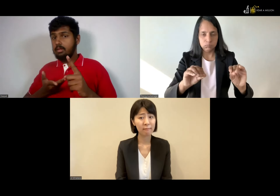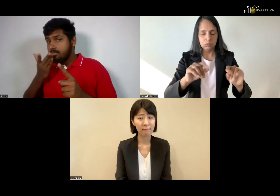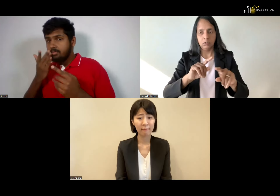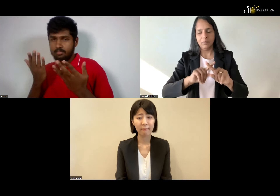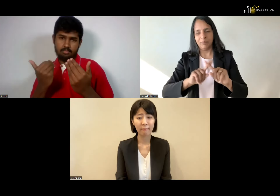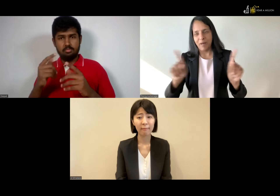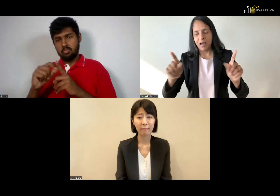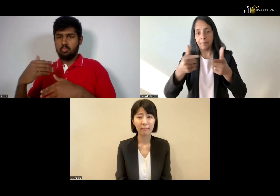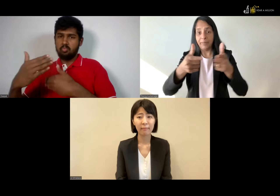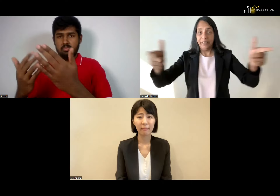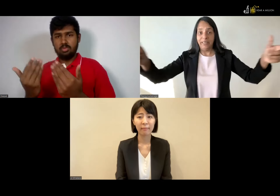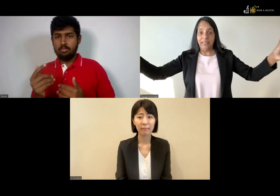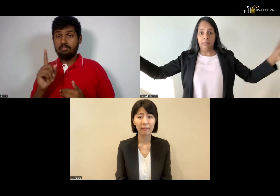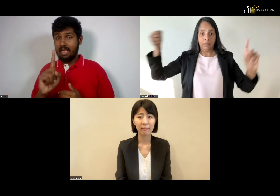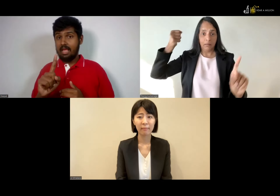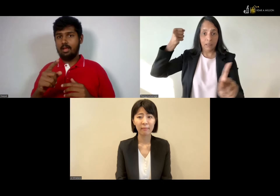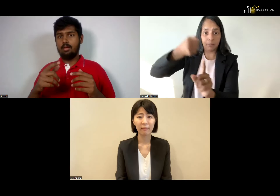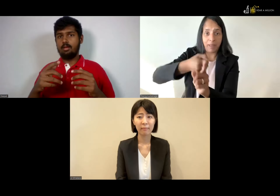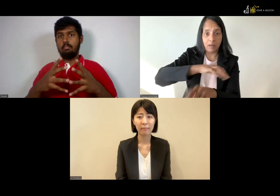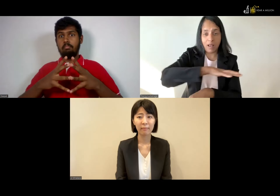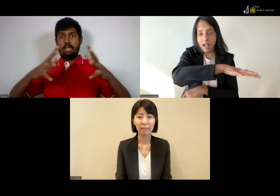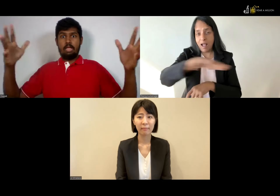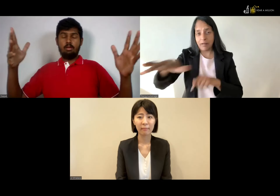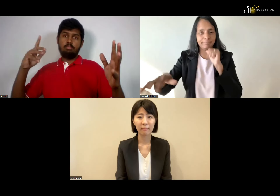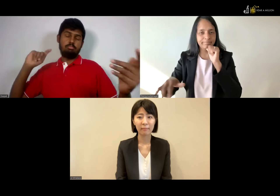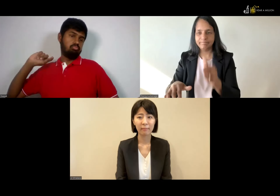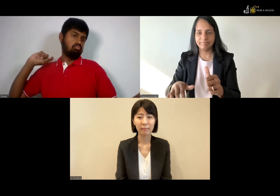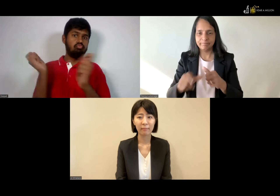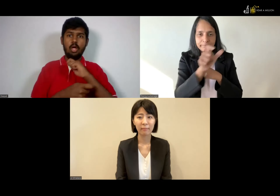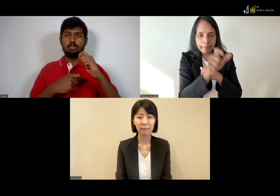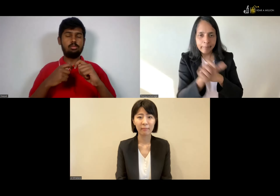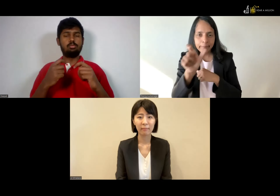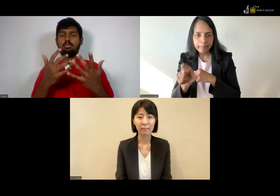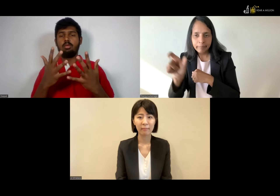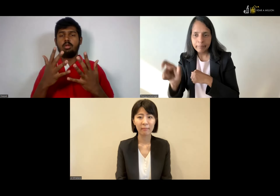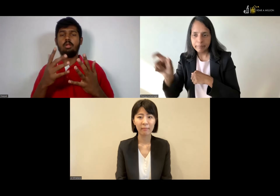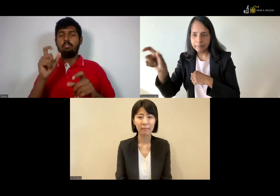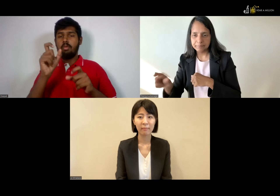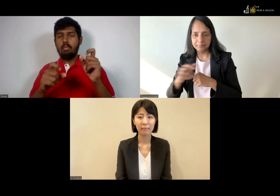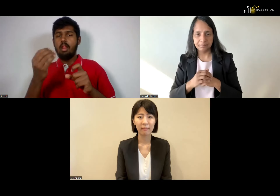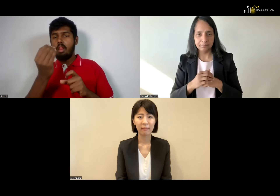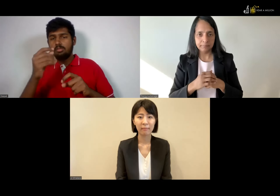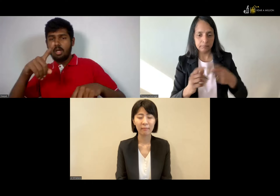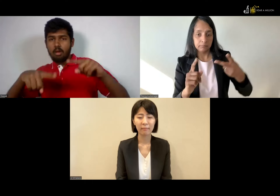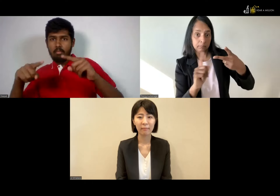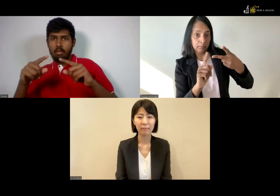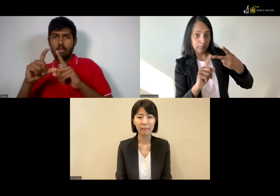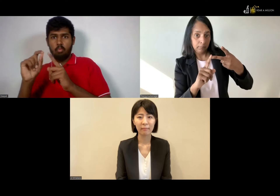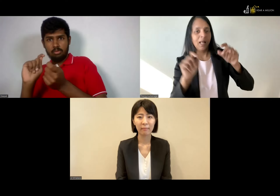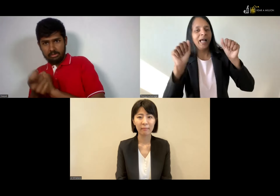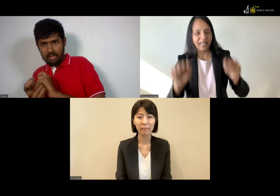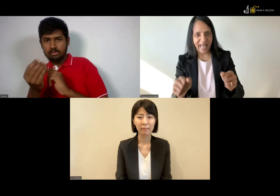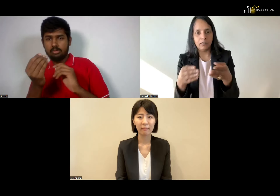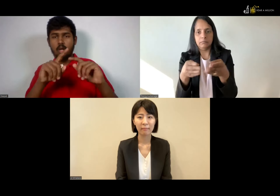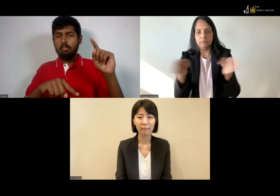First, yes, so we can advise them. That's how you can begin your work. Or for at the big level change, it will not be possible. Some people